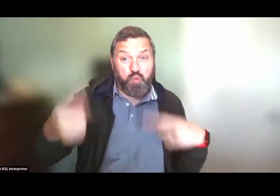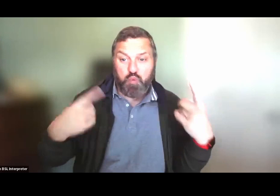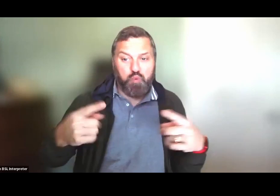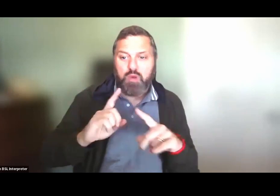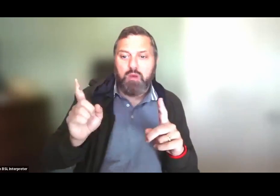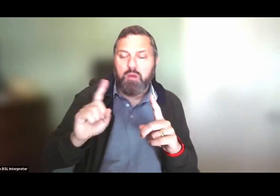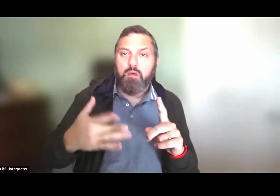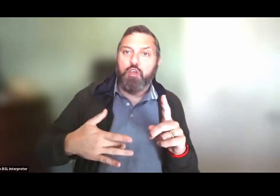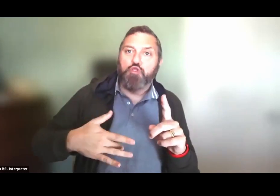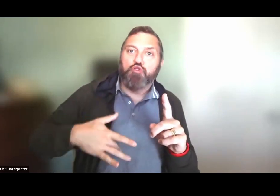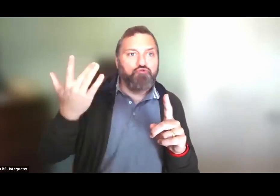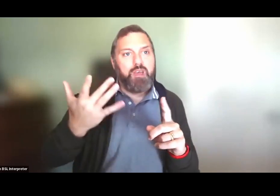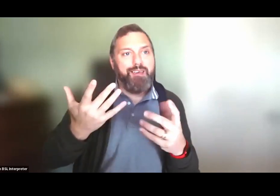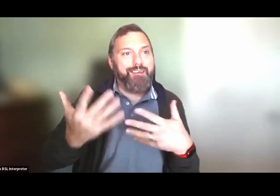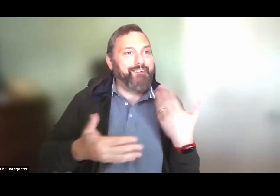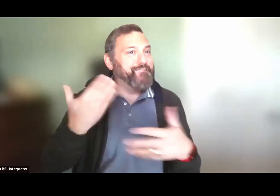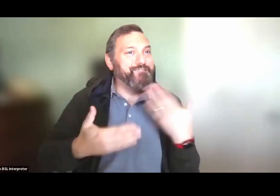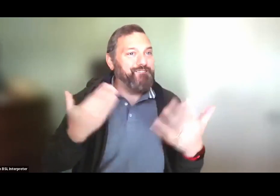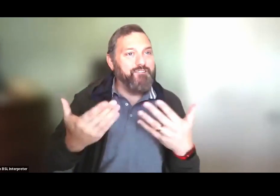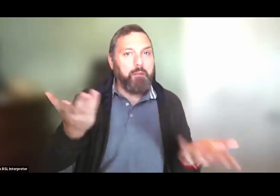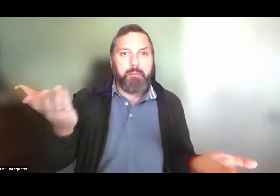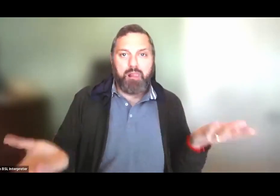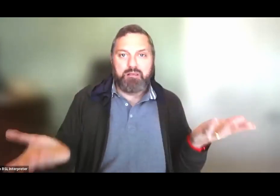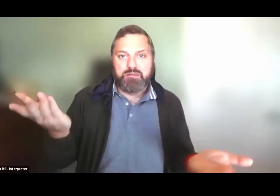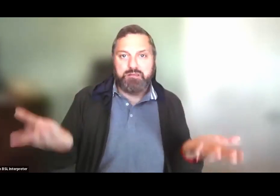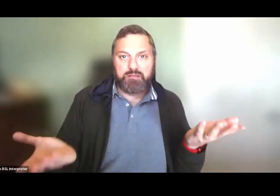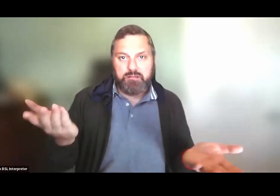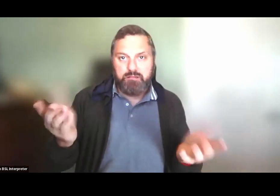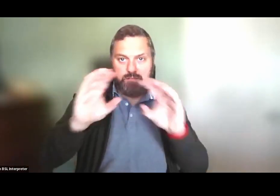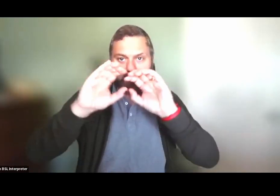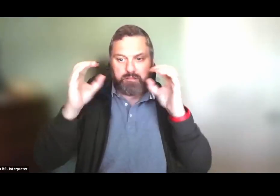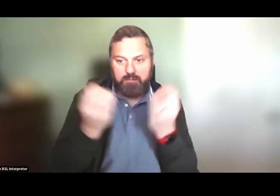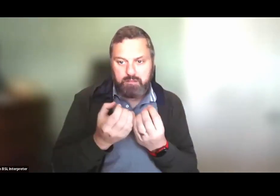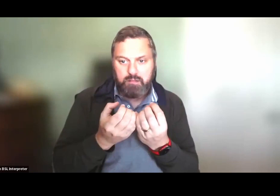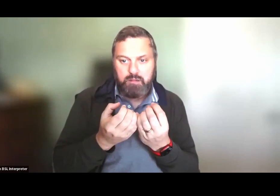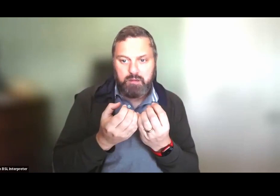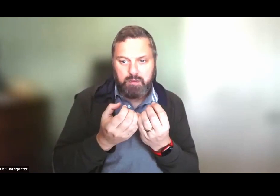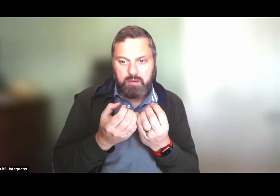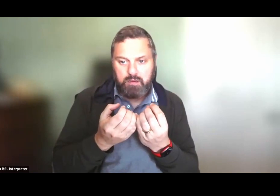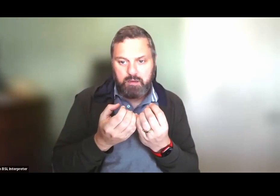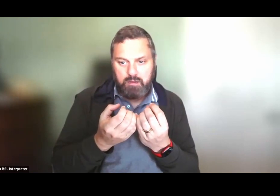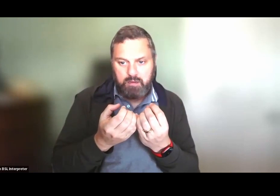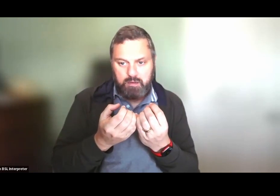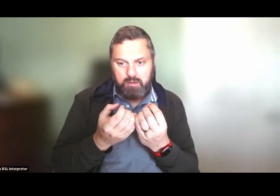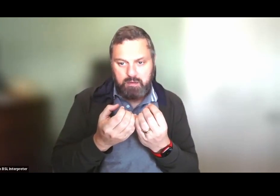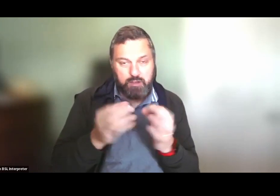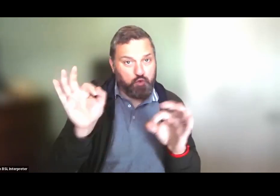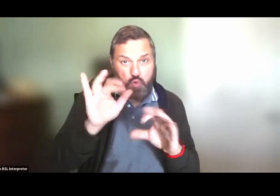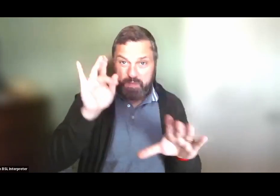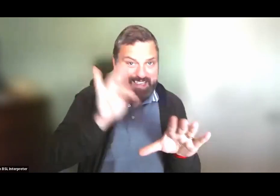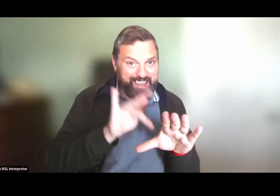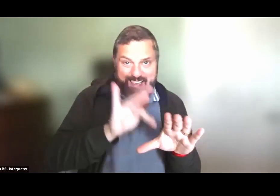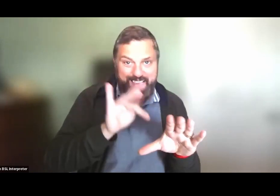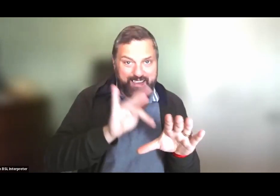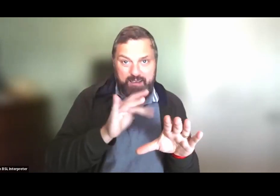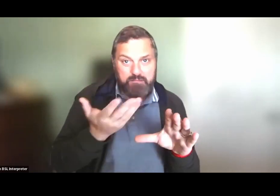in balance. For this, a donut-shaped compass can accompany us, right? And the goal here is very simple. Leave no one in the hole, falling